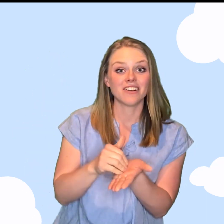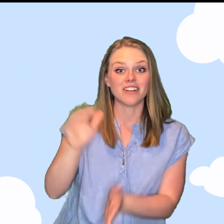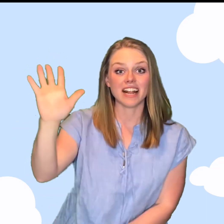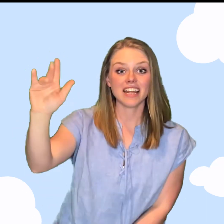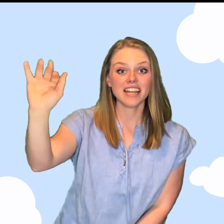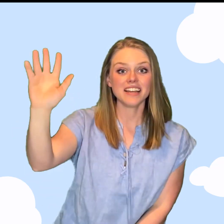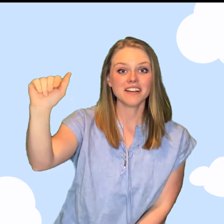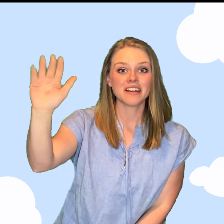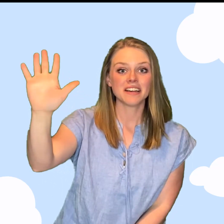Ready?